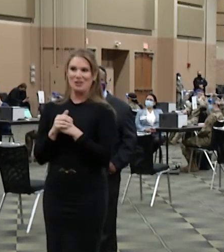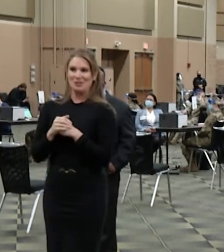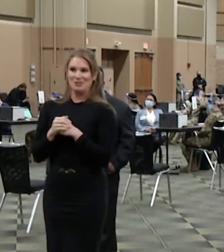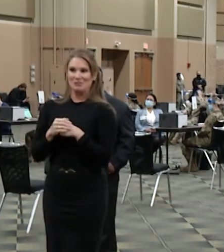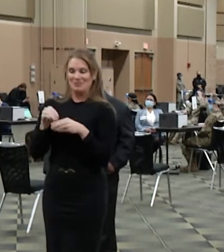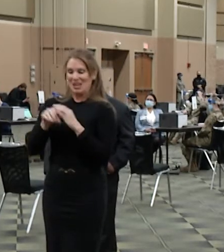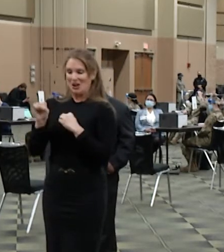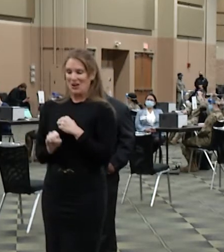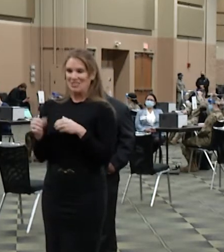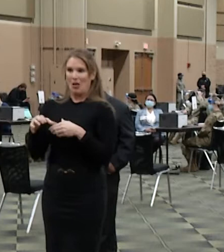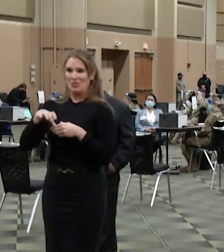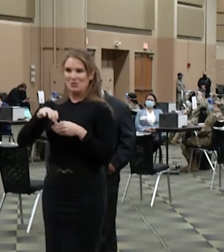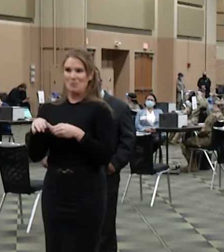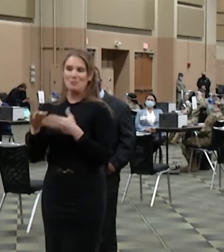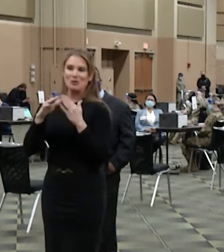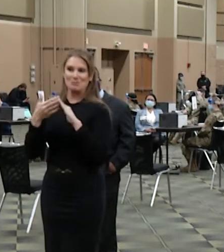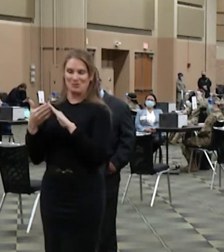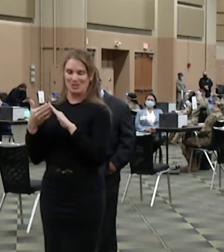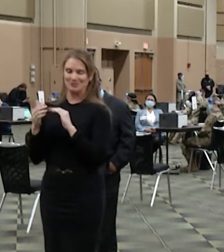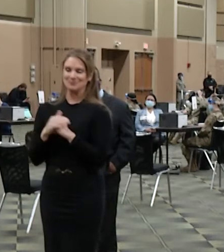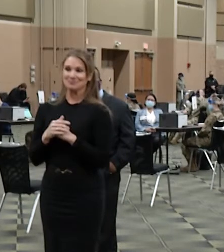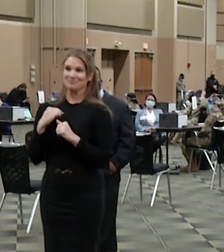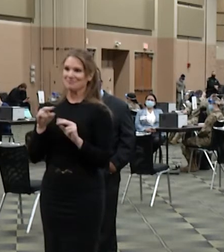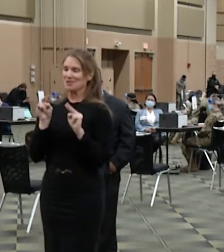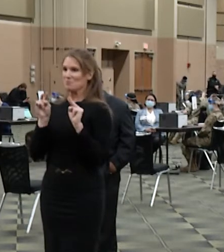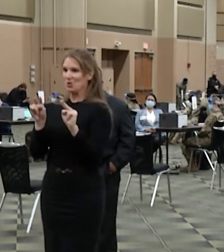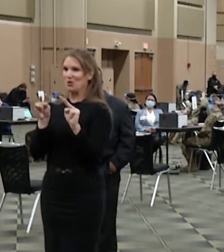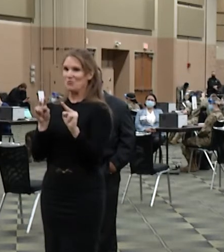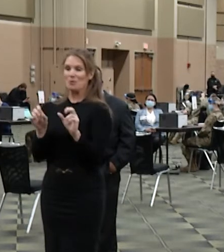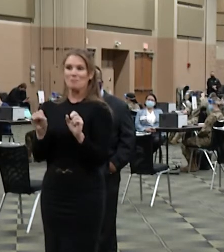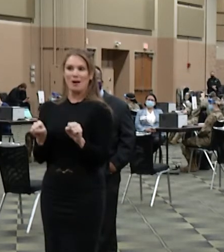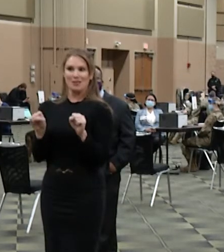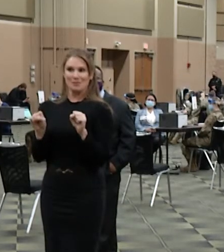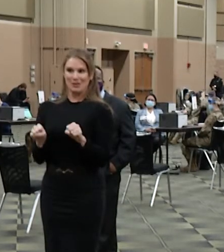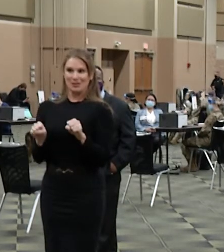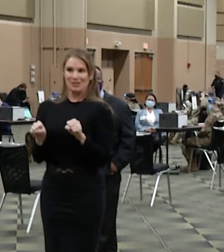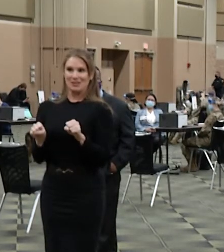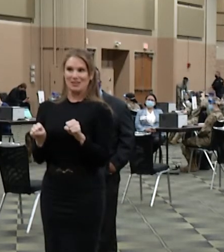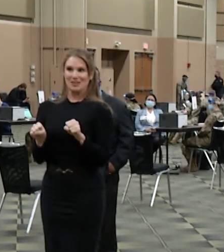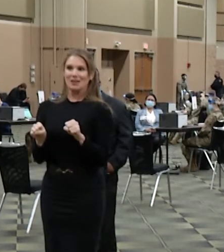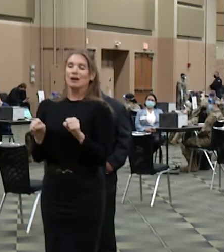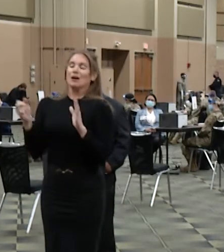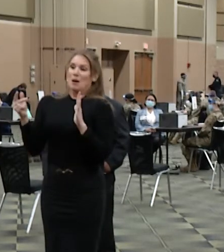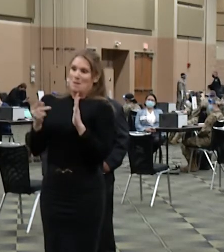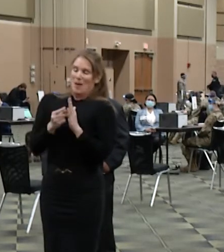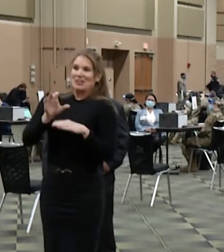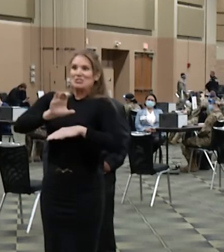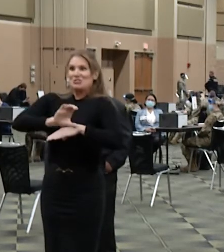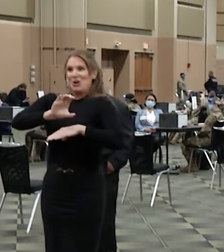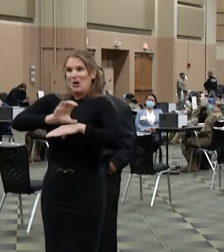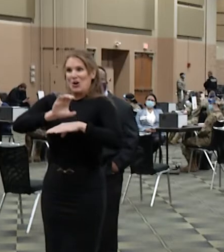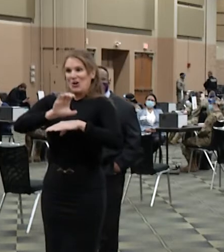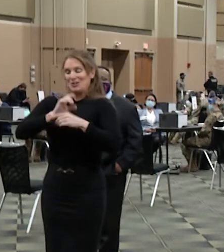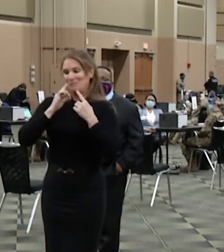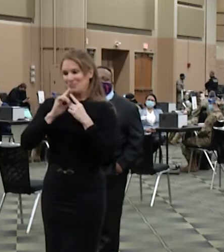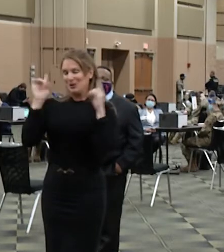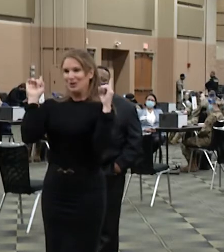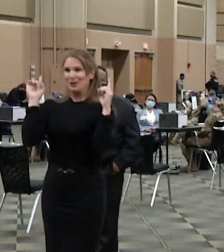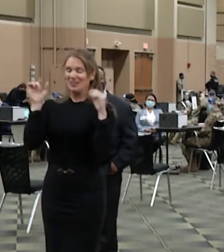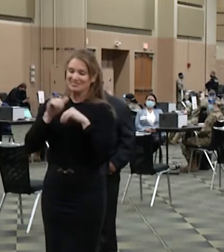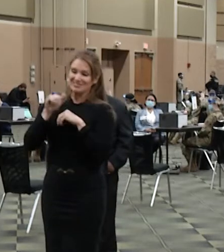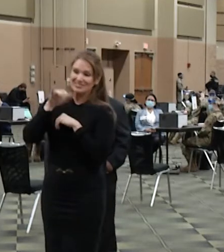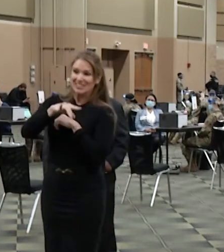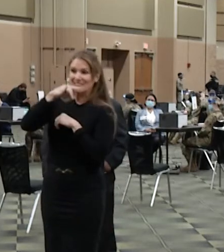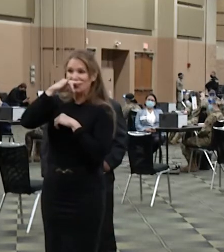our South Suburban community. I am looking forward to the possibility of going back to church and sending our